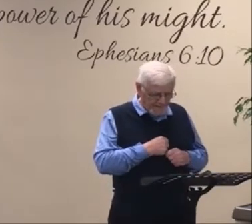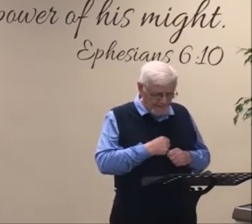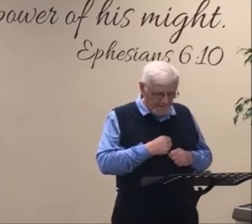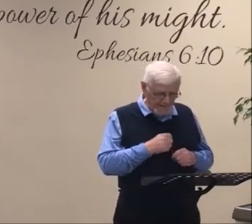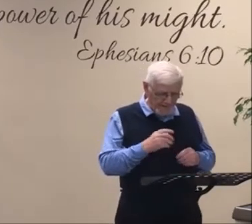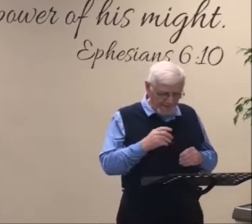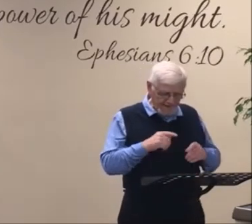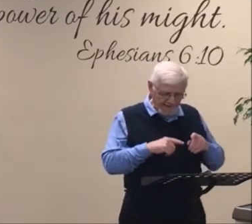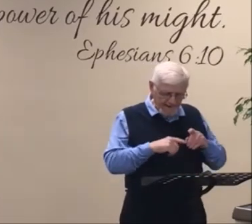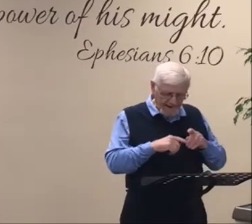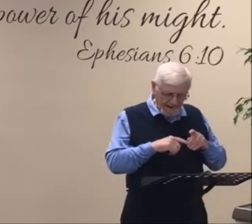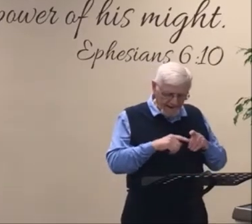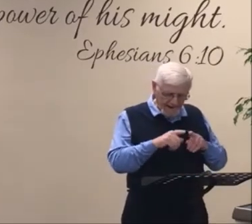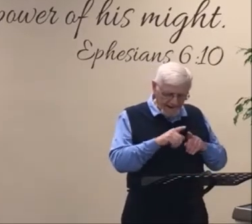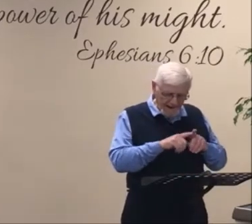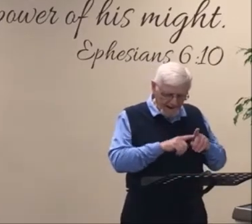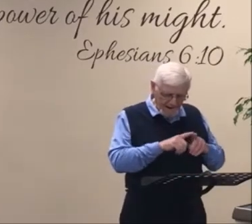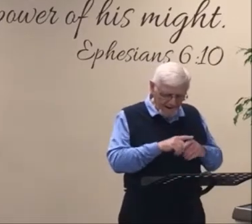leaping the